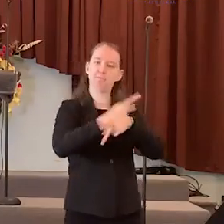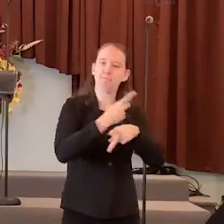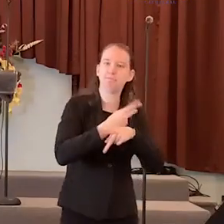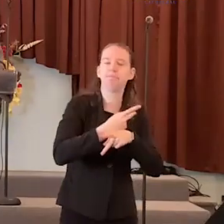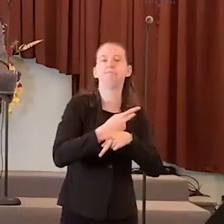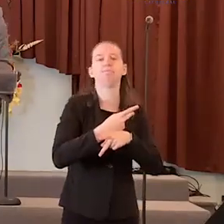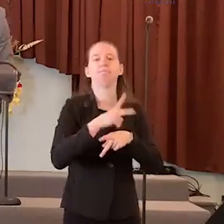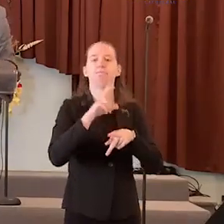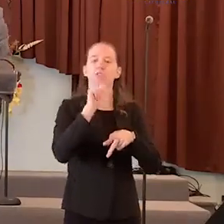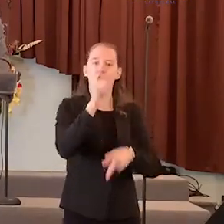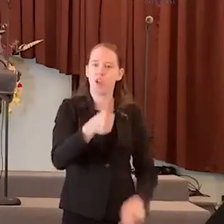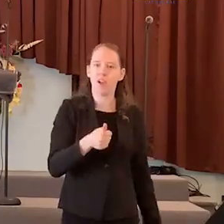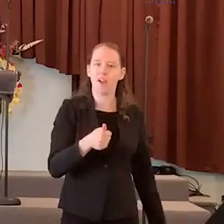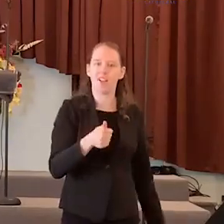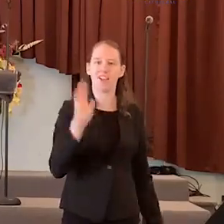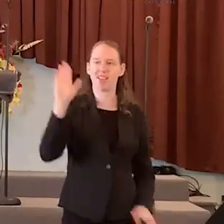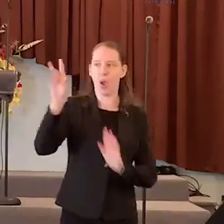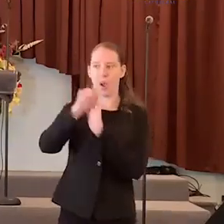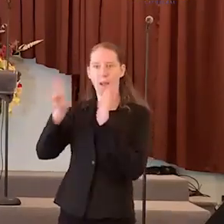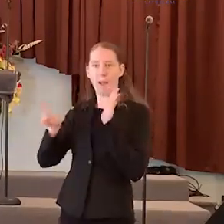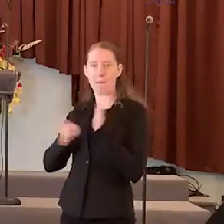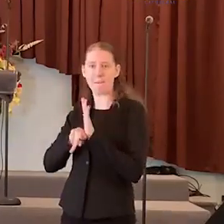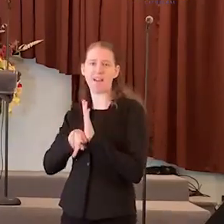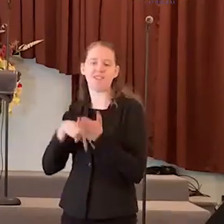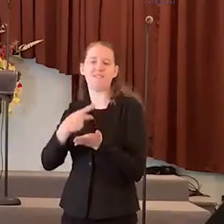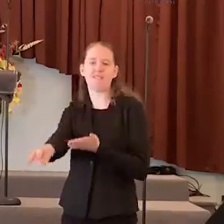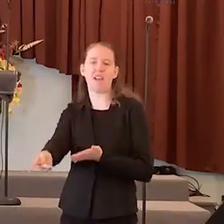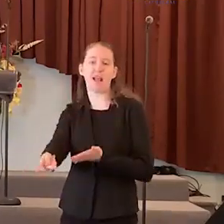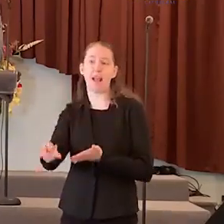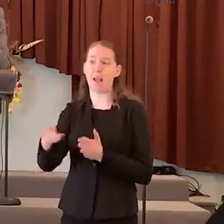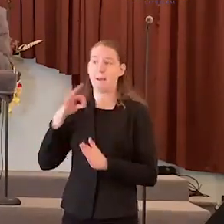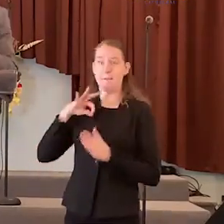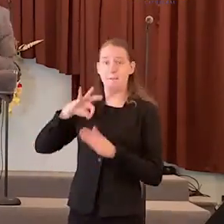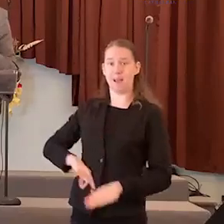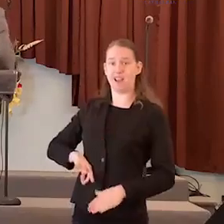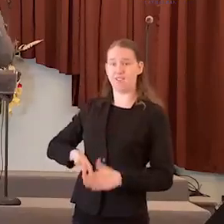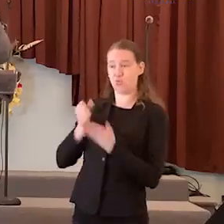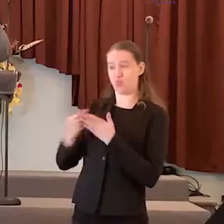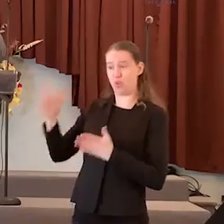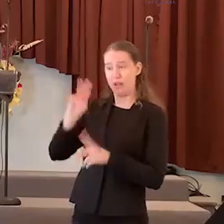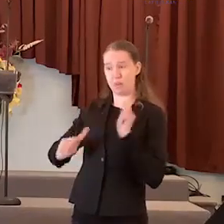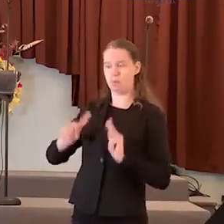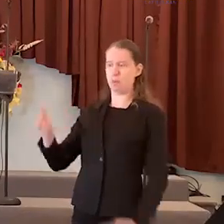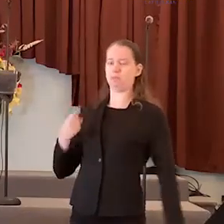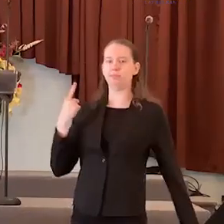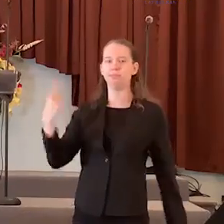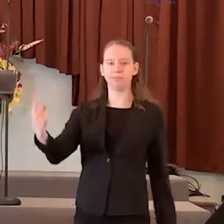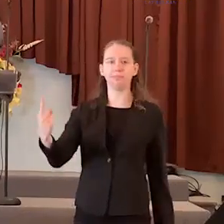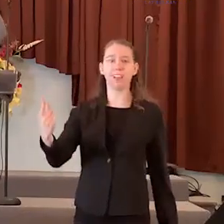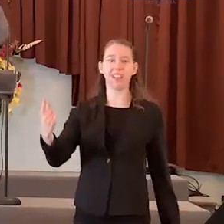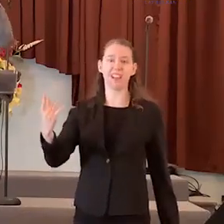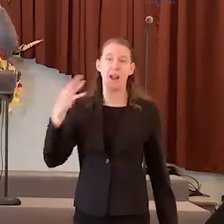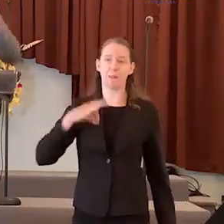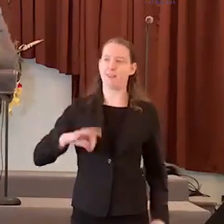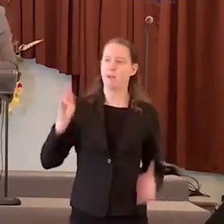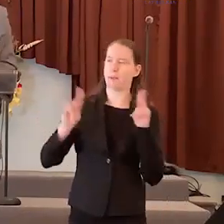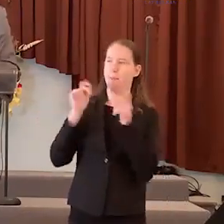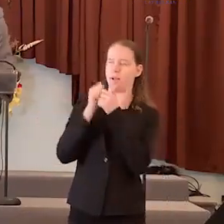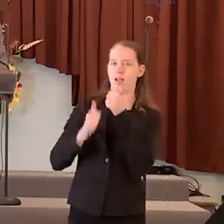policies that benefit only not just the rich and wealthy, but only benefits those at the